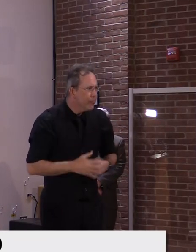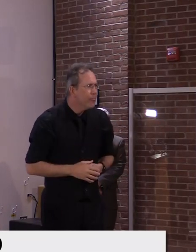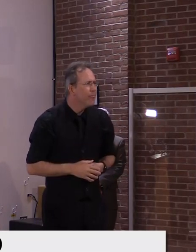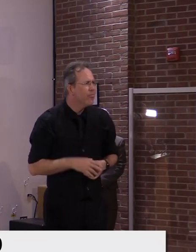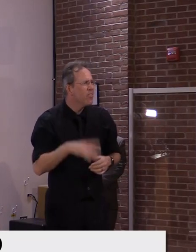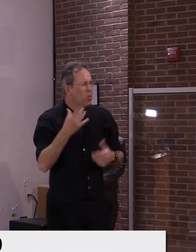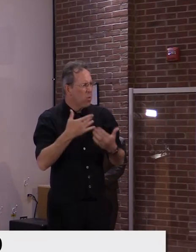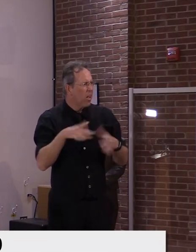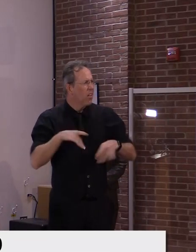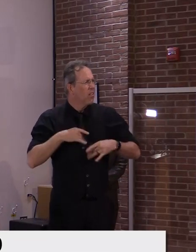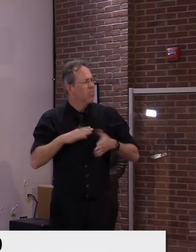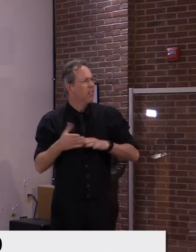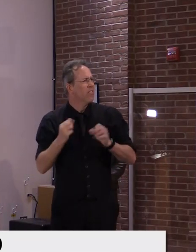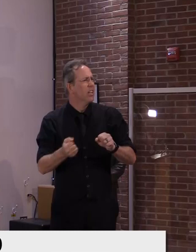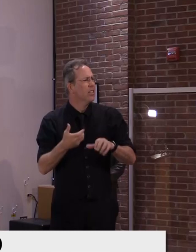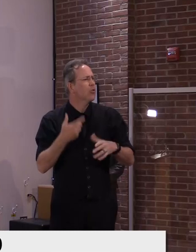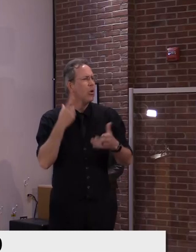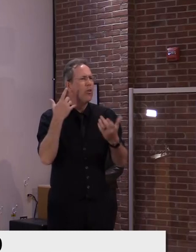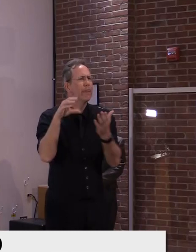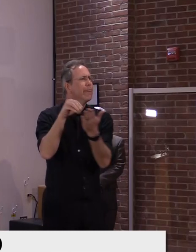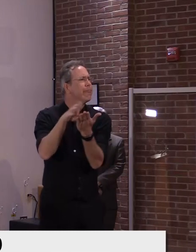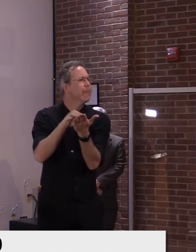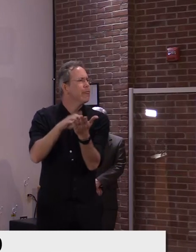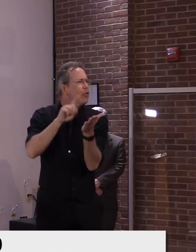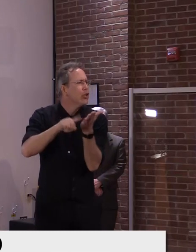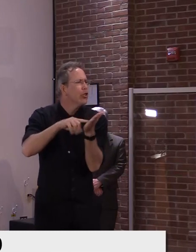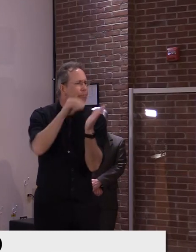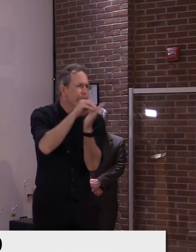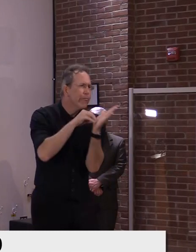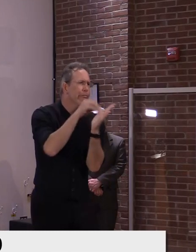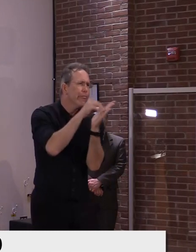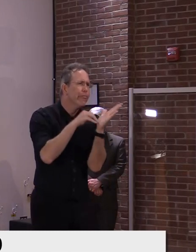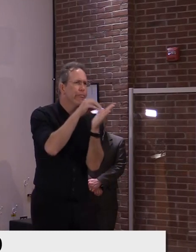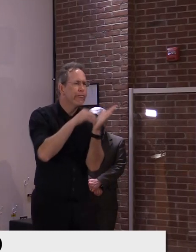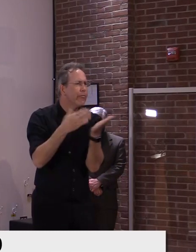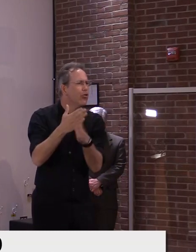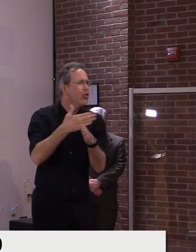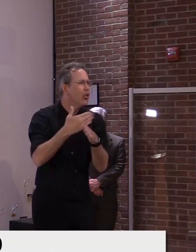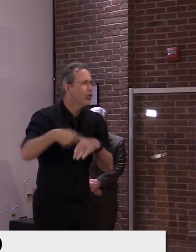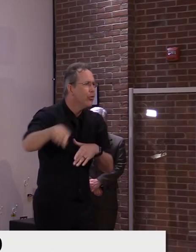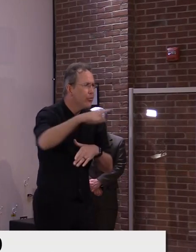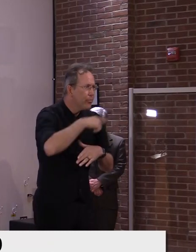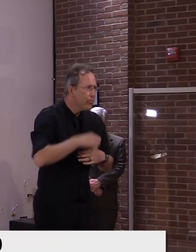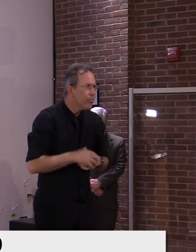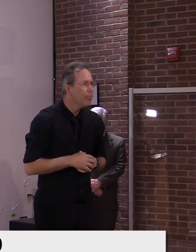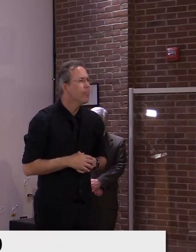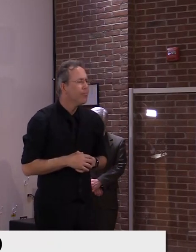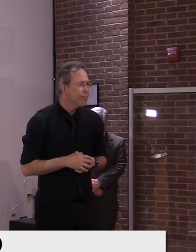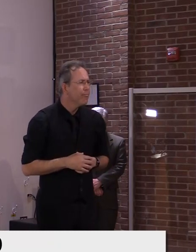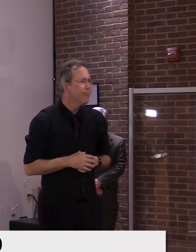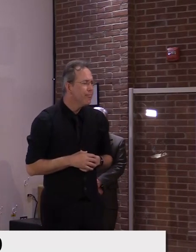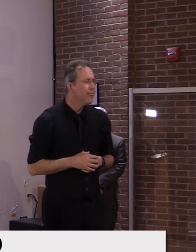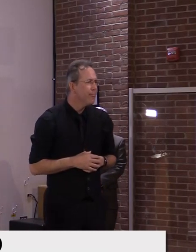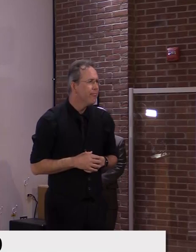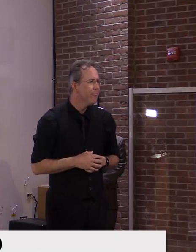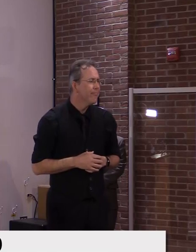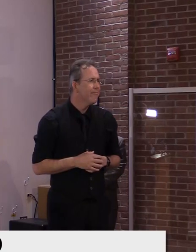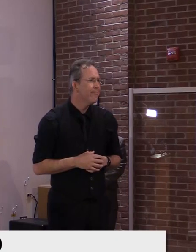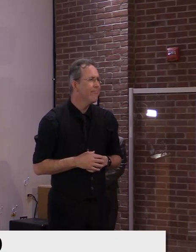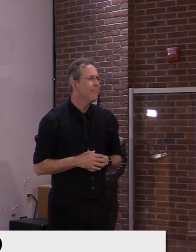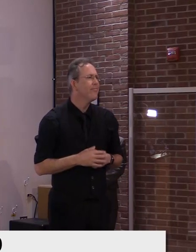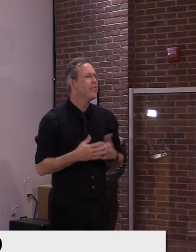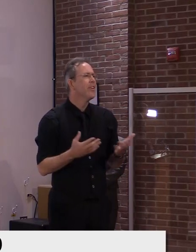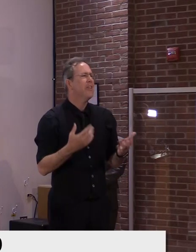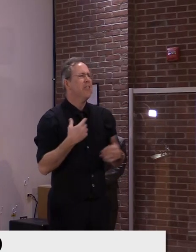died. Check for COVID, but also they would take note of the vaccine status and integrate that